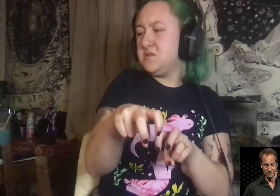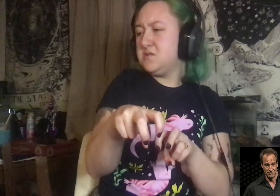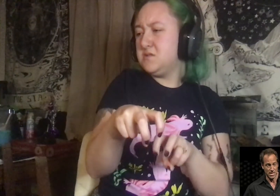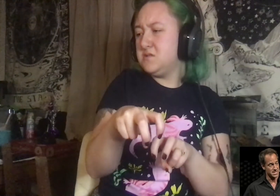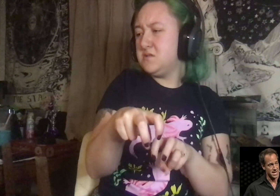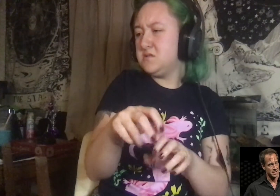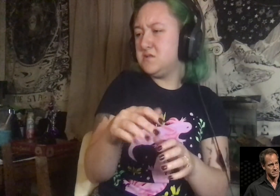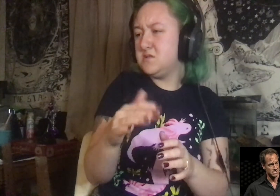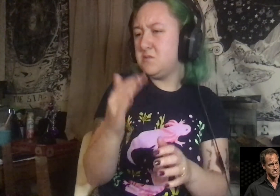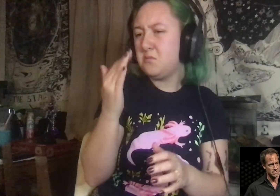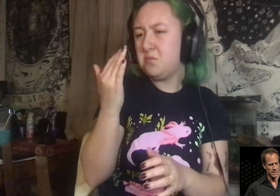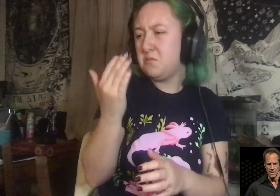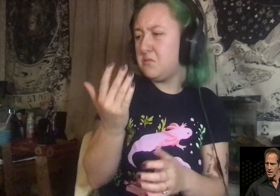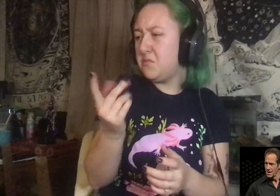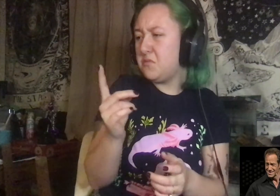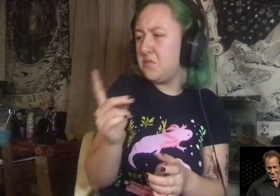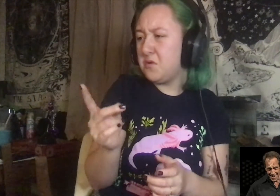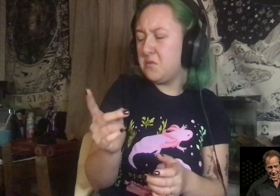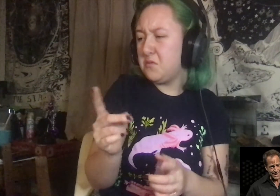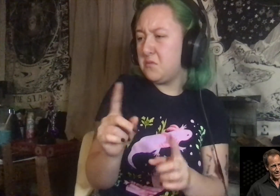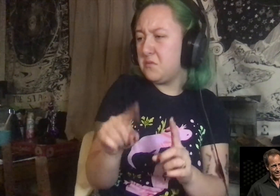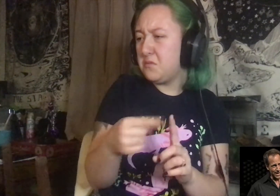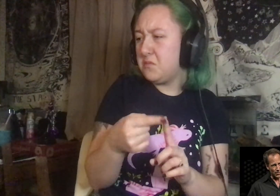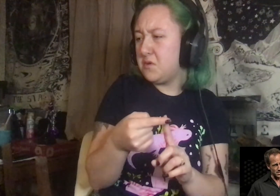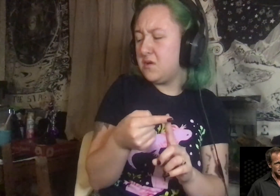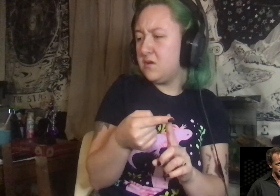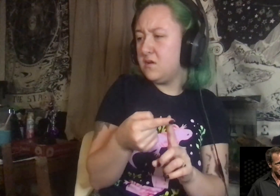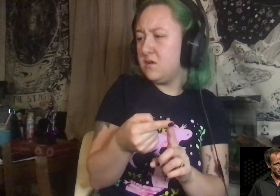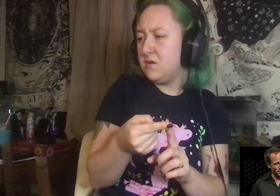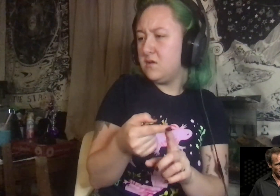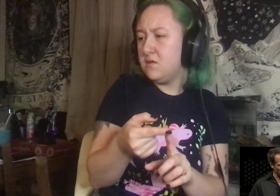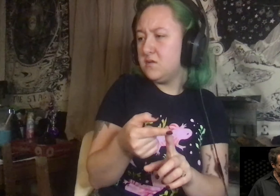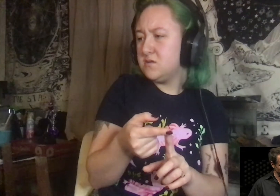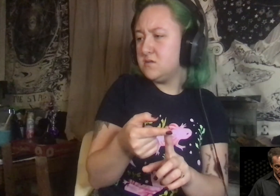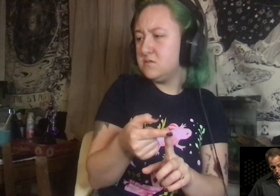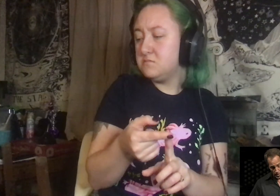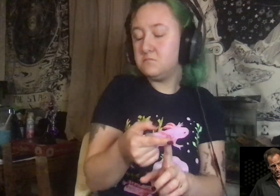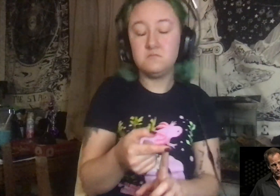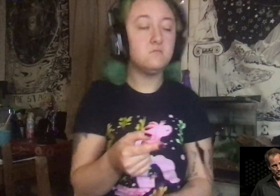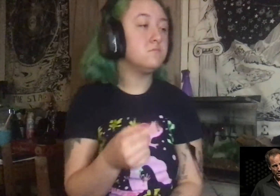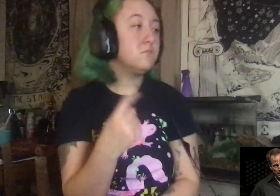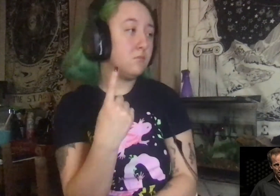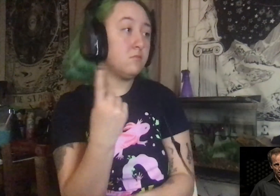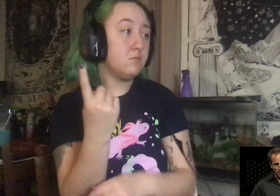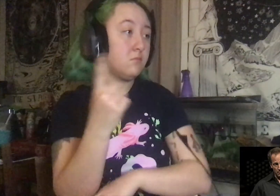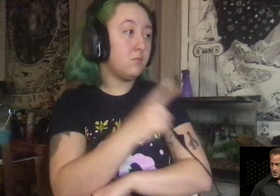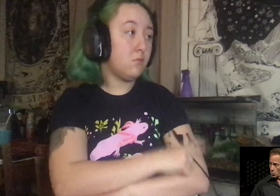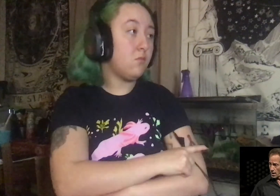like, a day. I said, day? How long does it take him to fall off? A week.